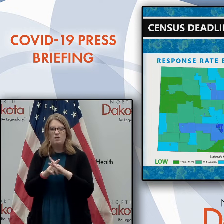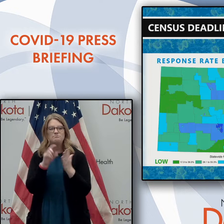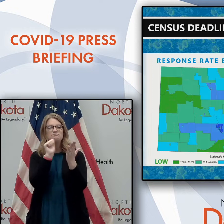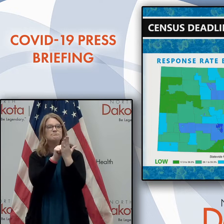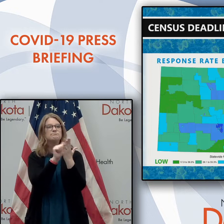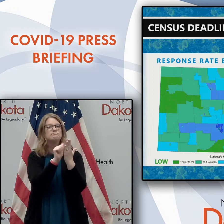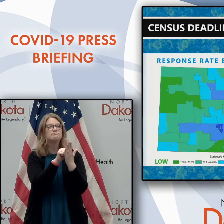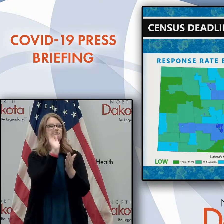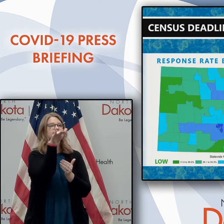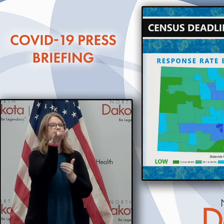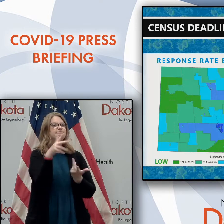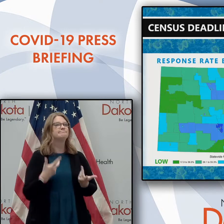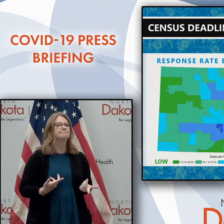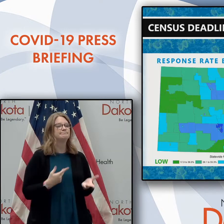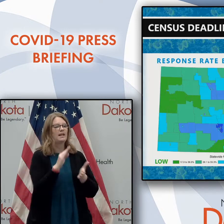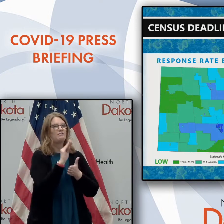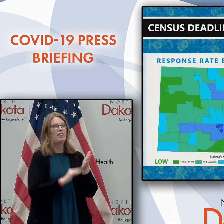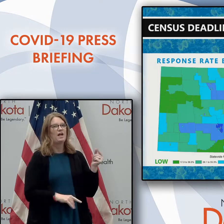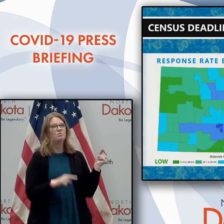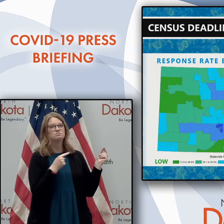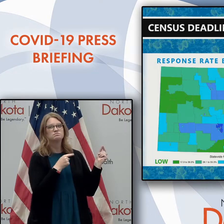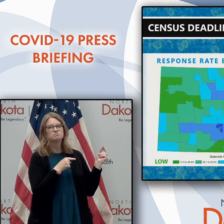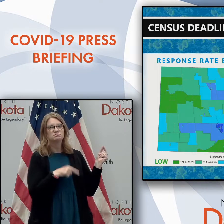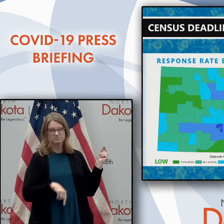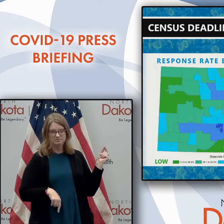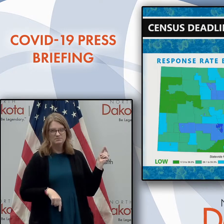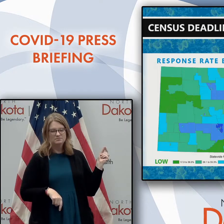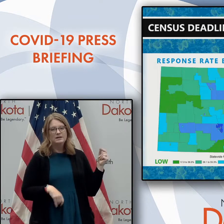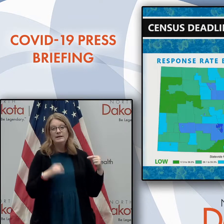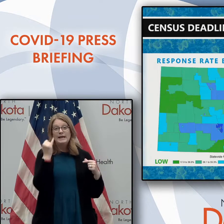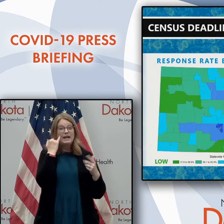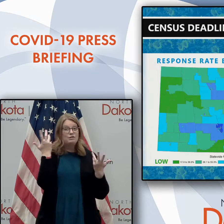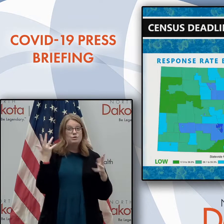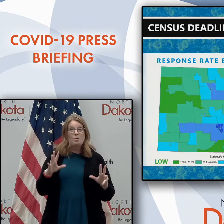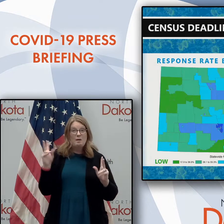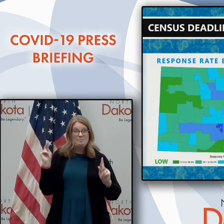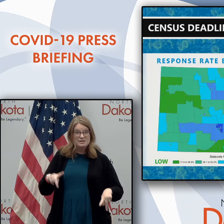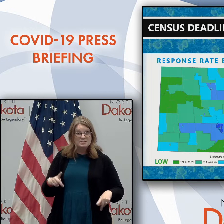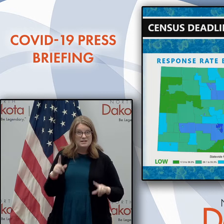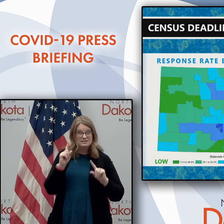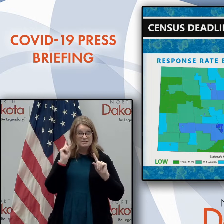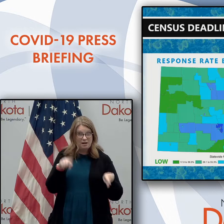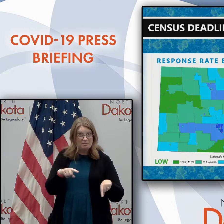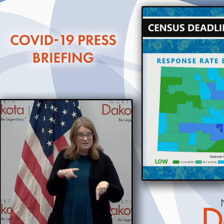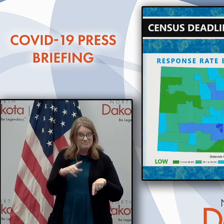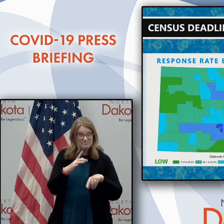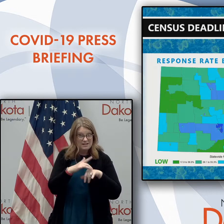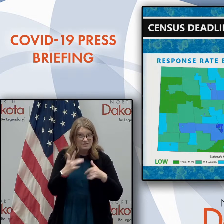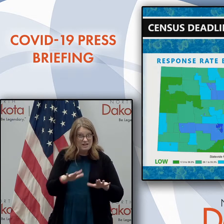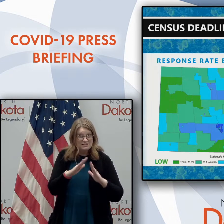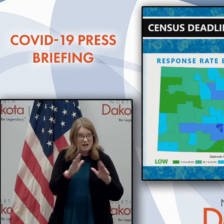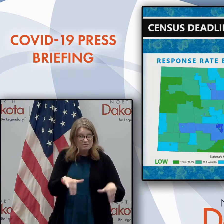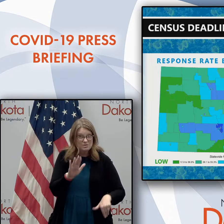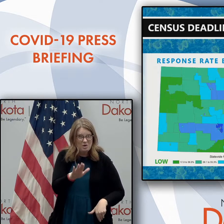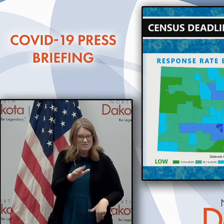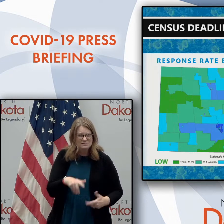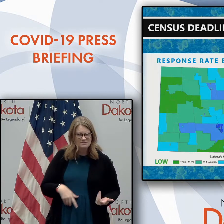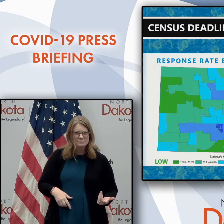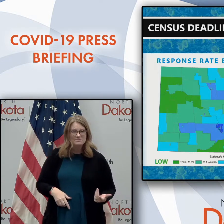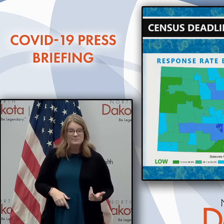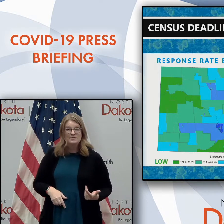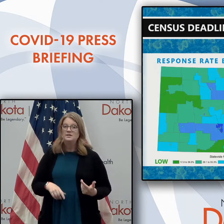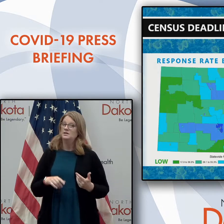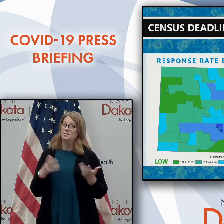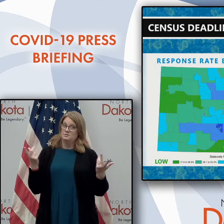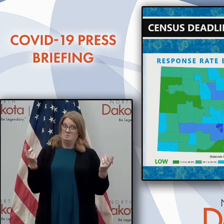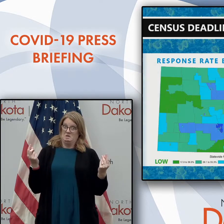important if your household has not responded. If you do not want enumerators coming to your door, there's some pretty simple things you can do, which